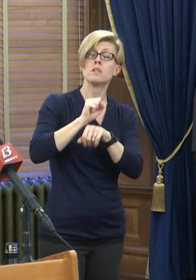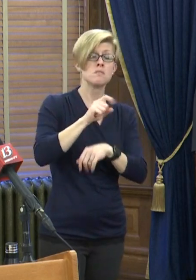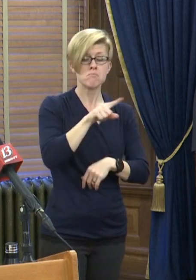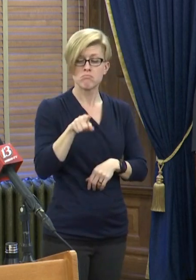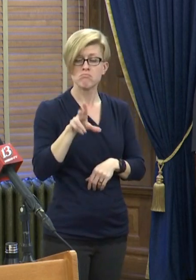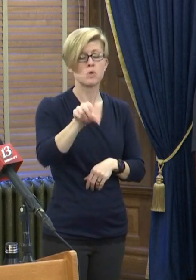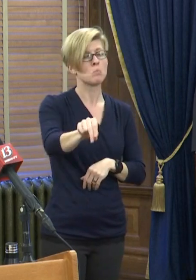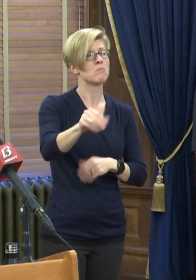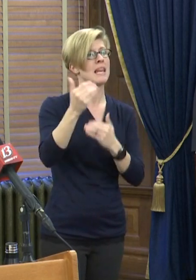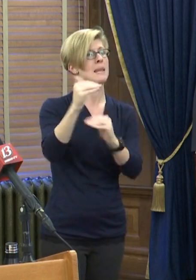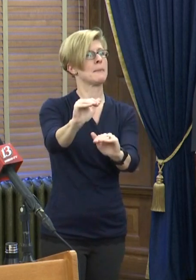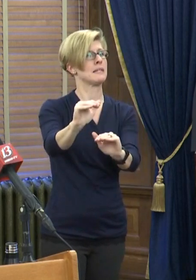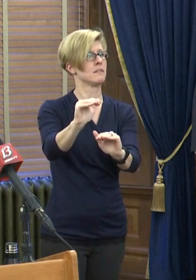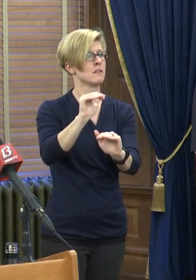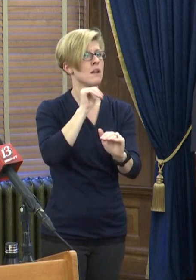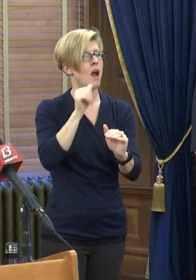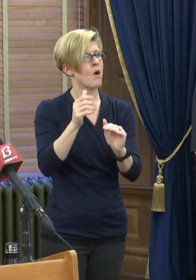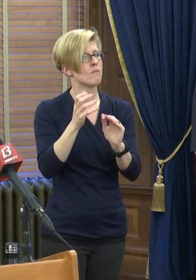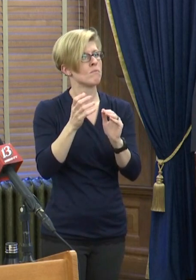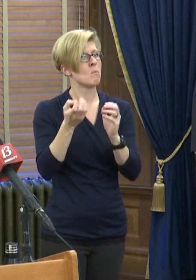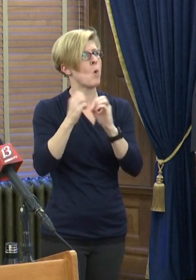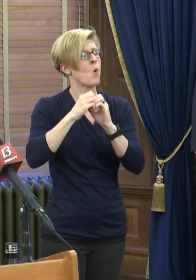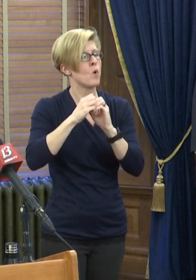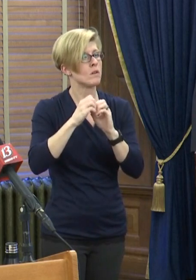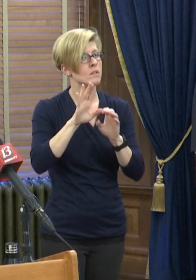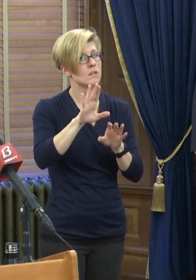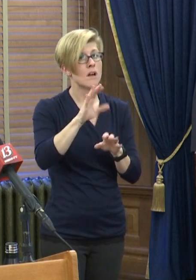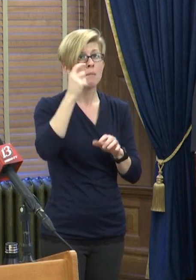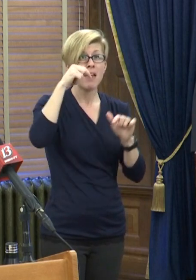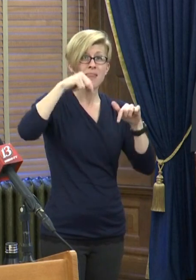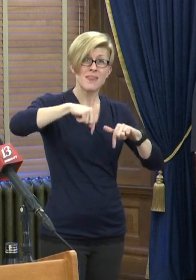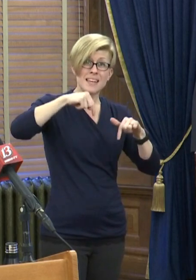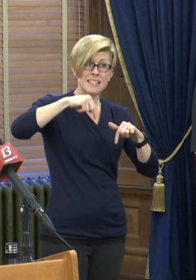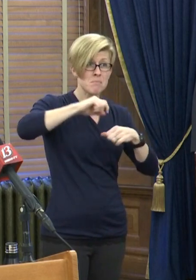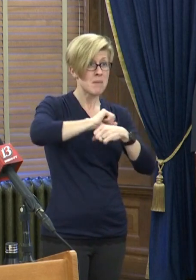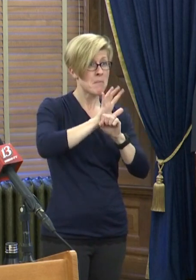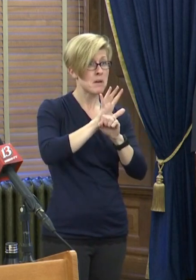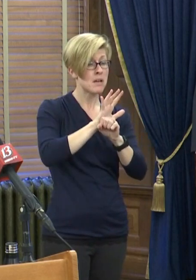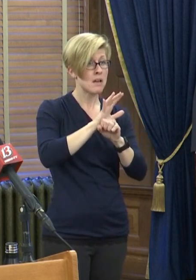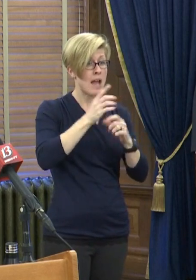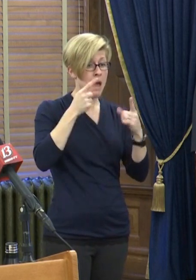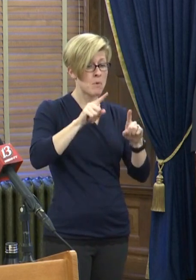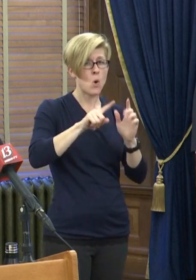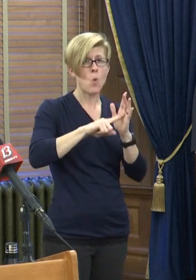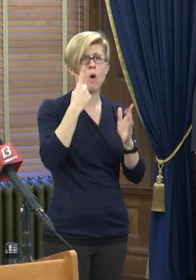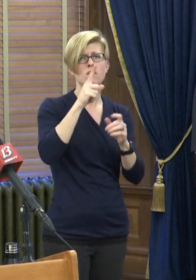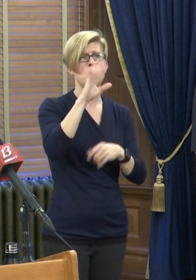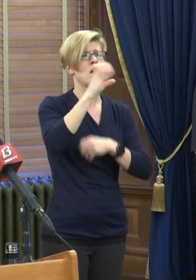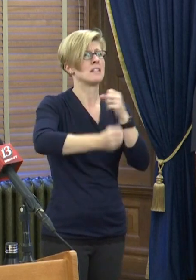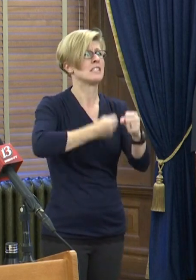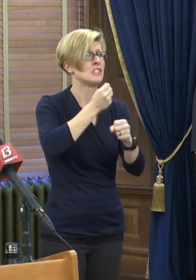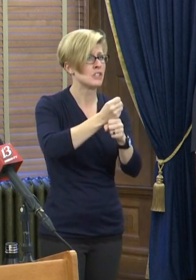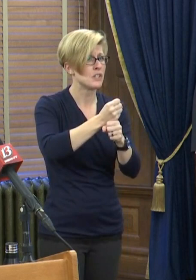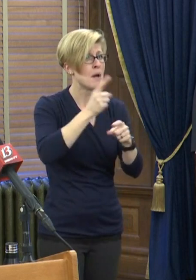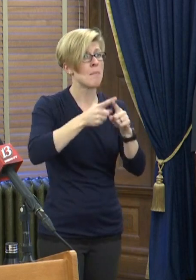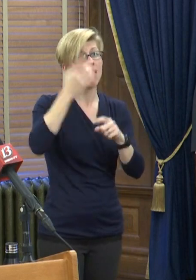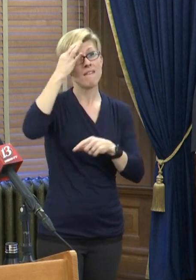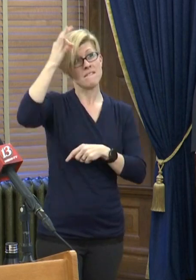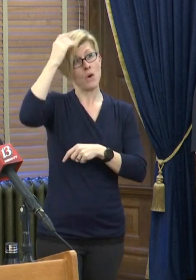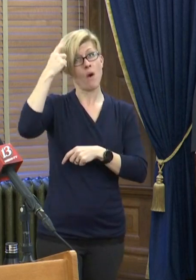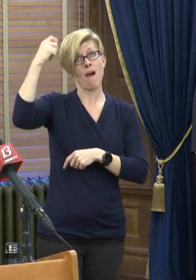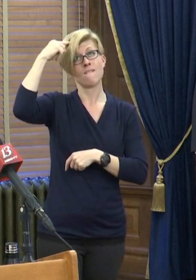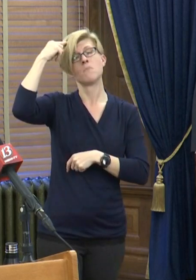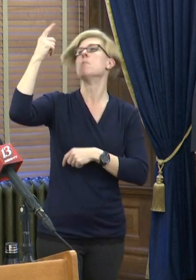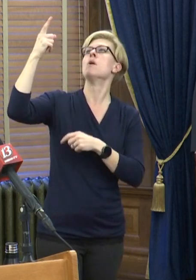So that's what we're up against. A once-in-a-century crisis, curveballs from our federal partners instead